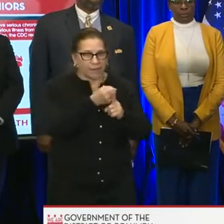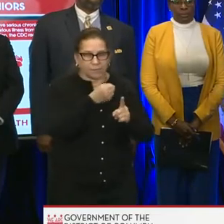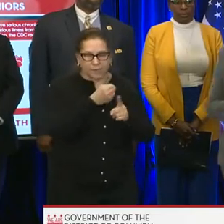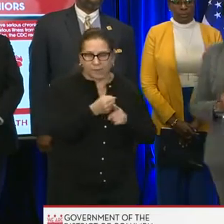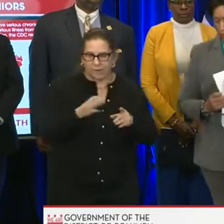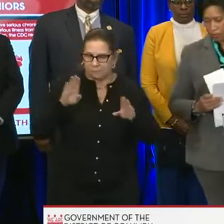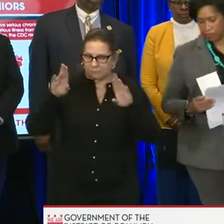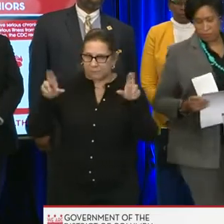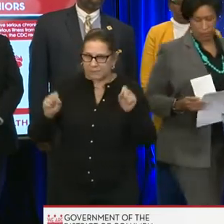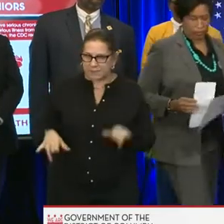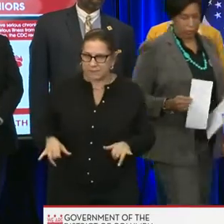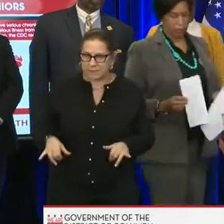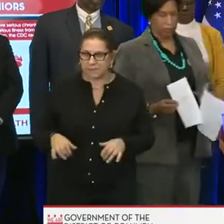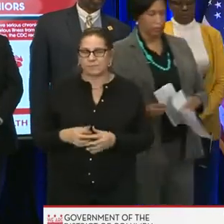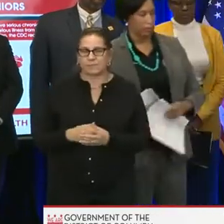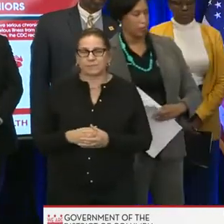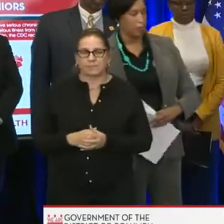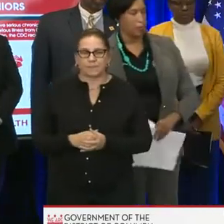the council.